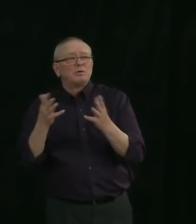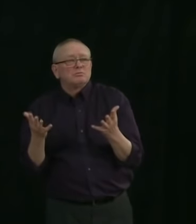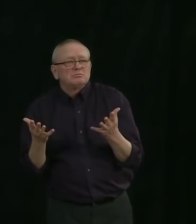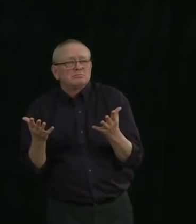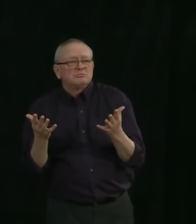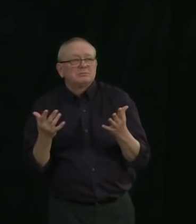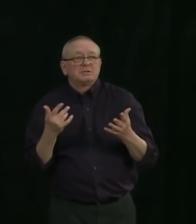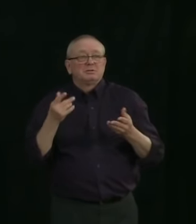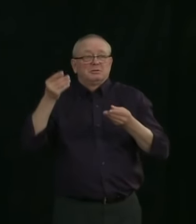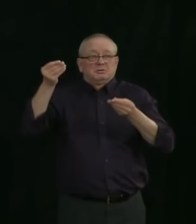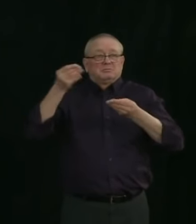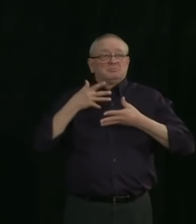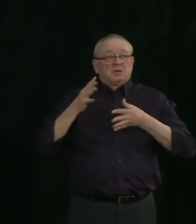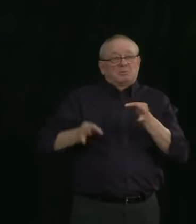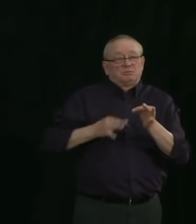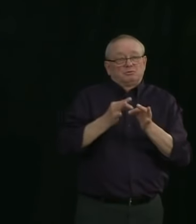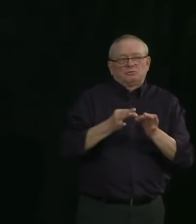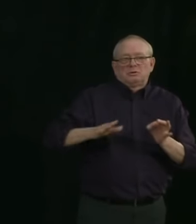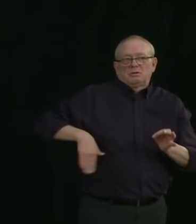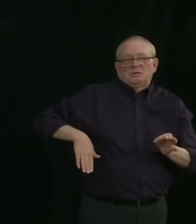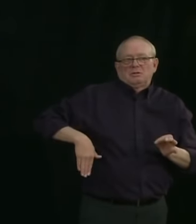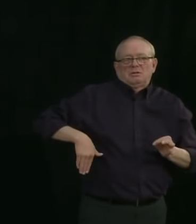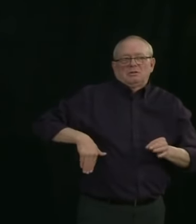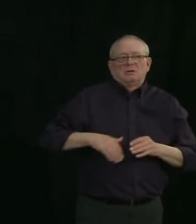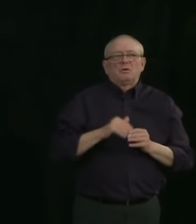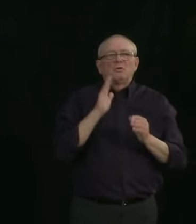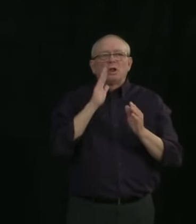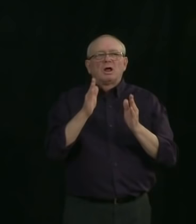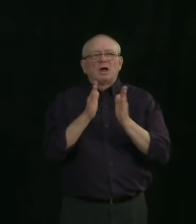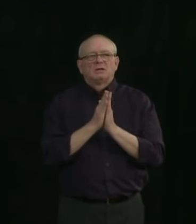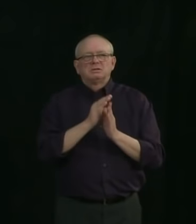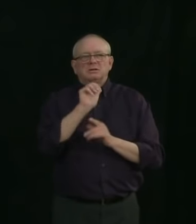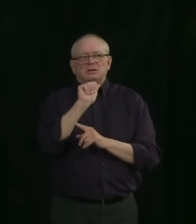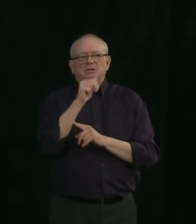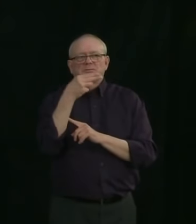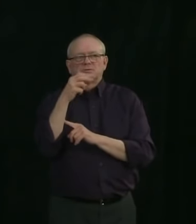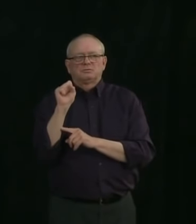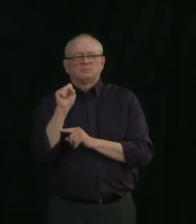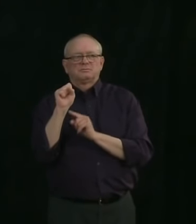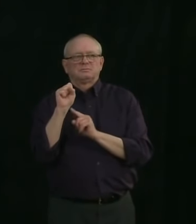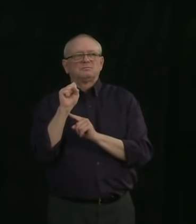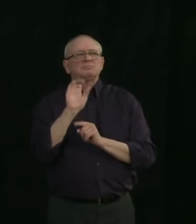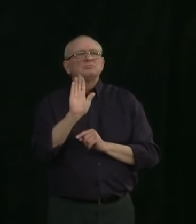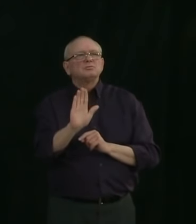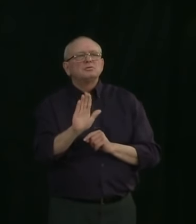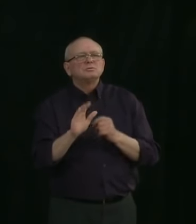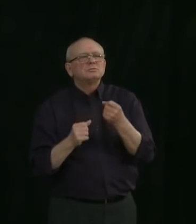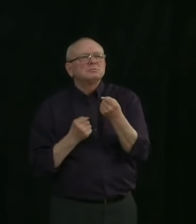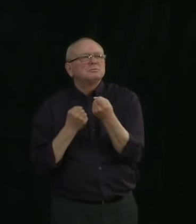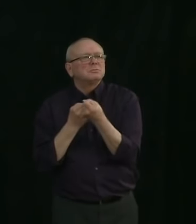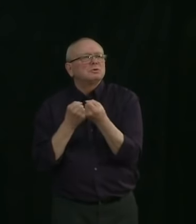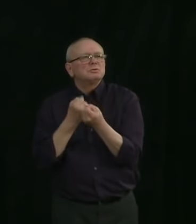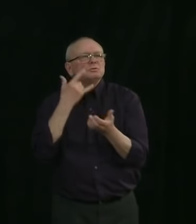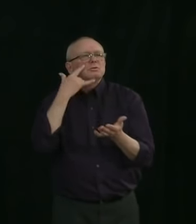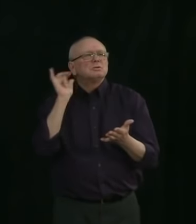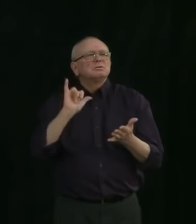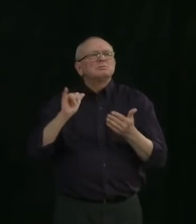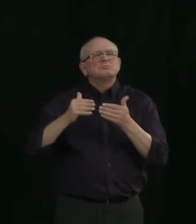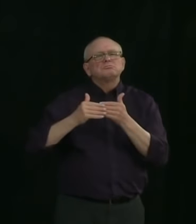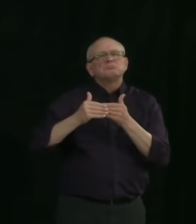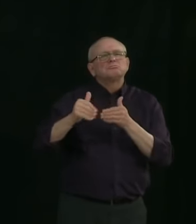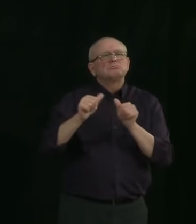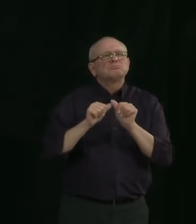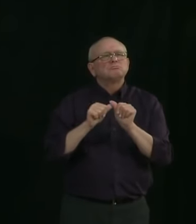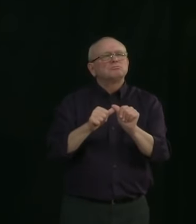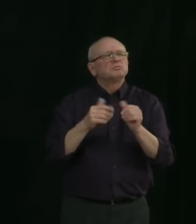respect to their ongoing support for that facility. Excellent. We'll go down to the floor here. Hi, Dr. Hinshaw.